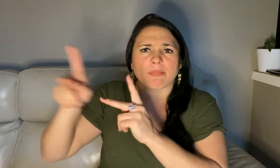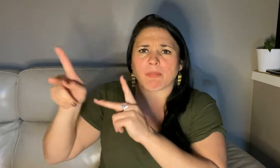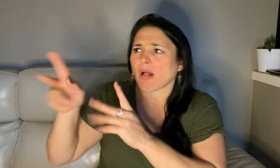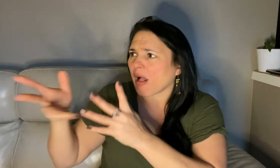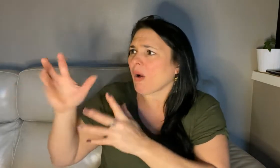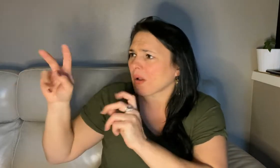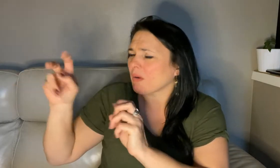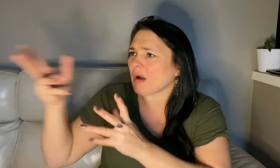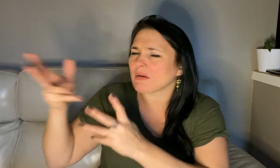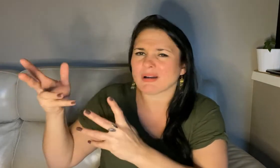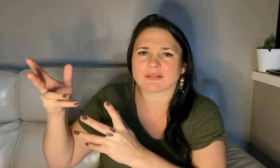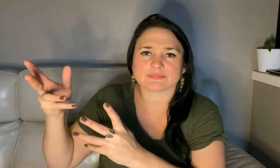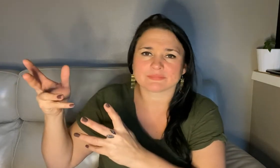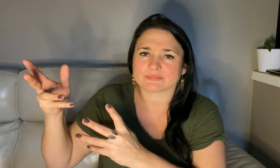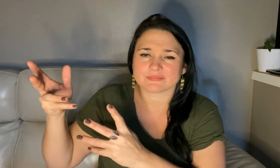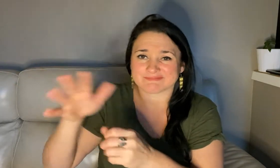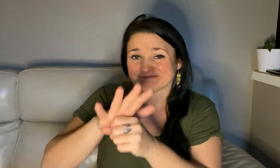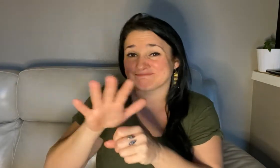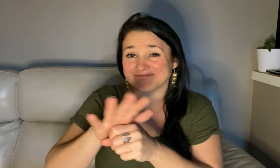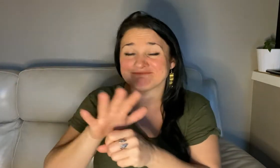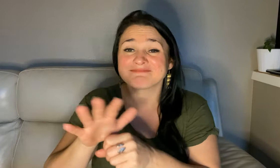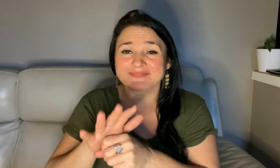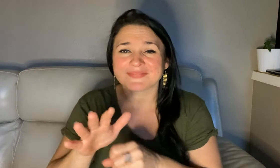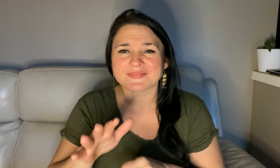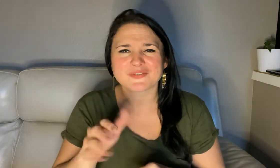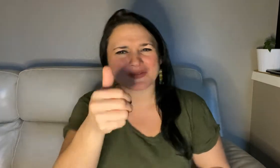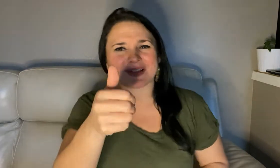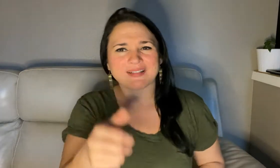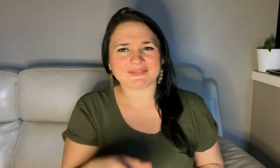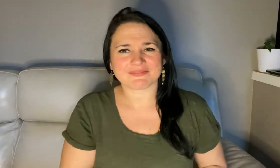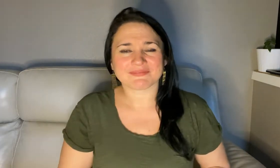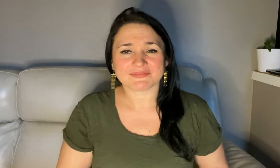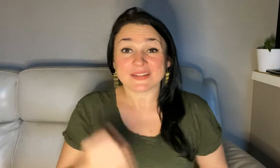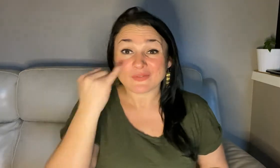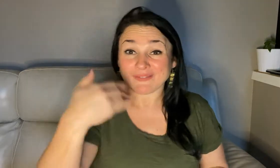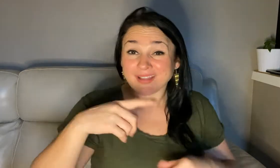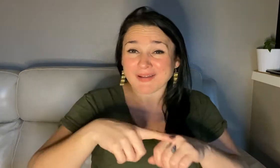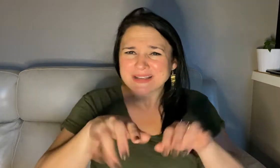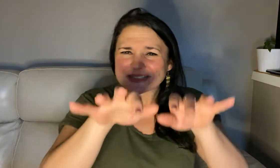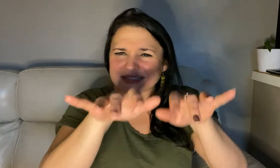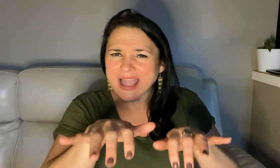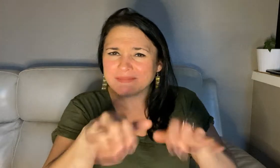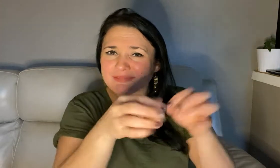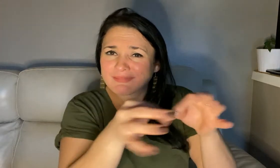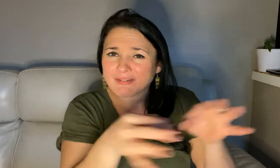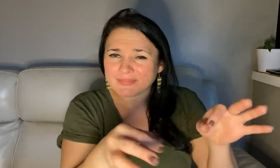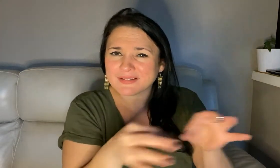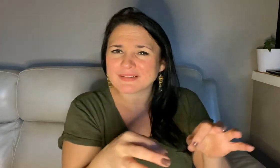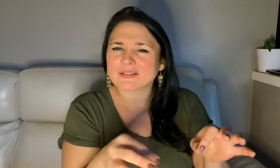people. But it's enough of that. Like, it's time to be ourselves. You know, if you want to, comment